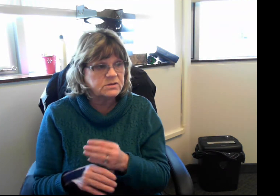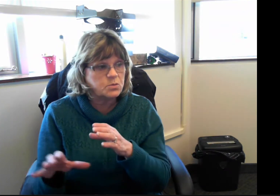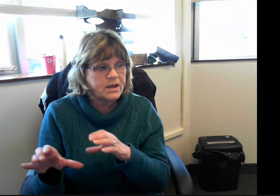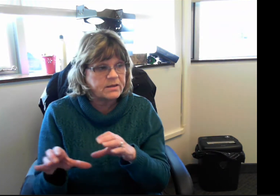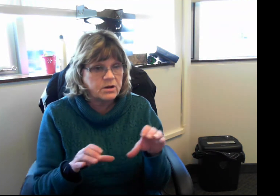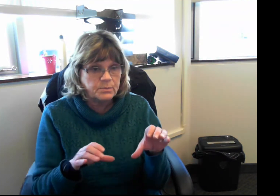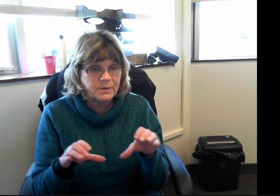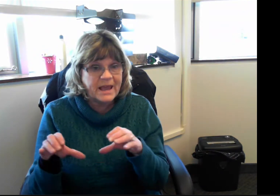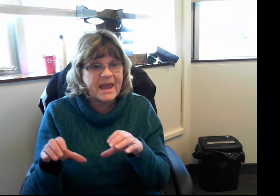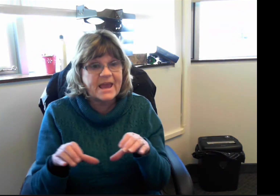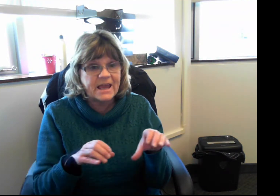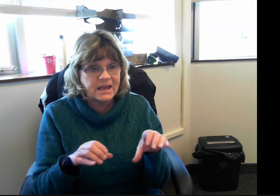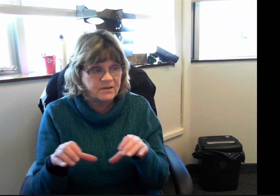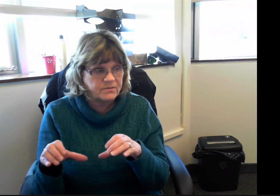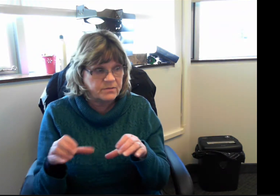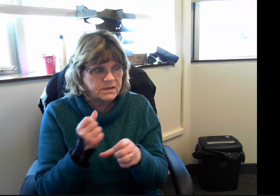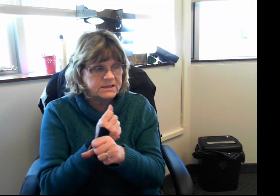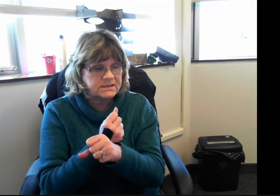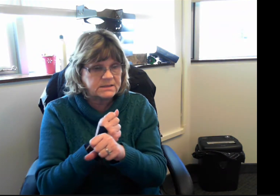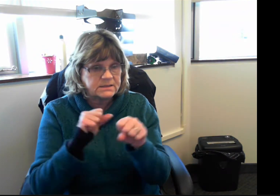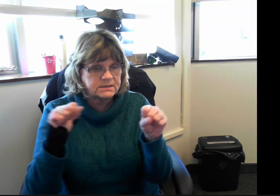the way they're going to behave.